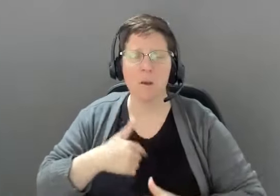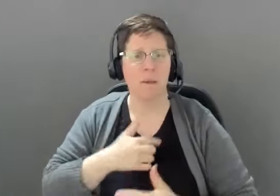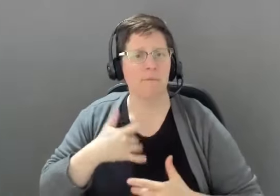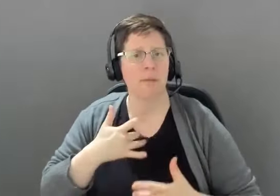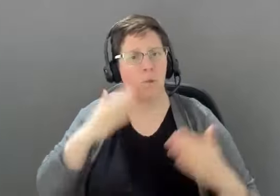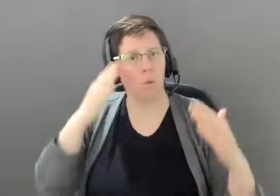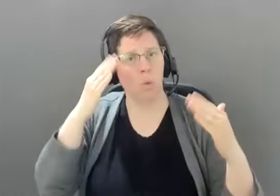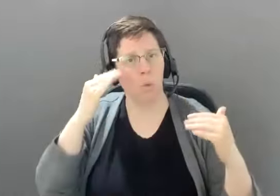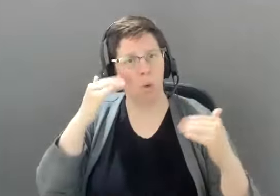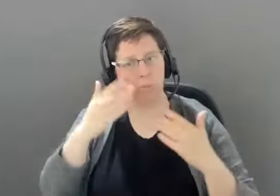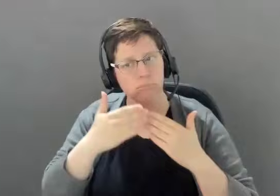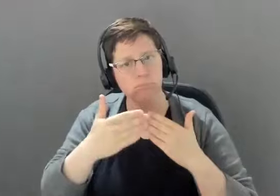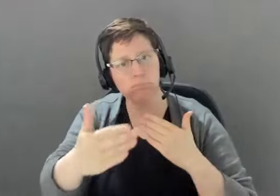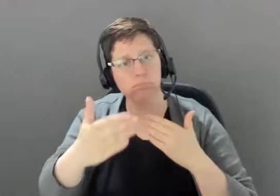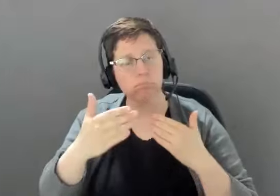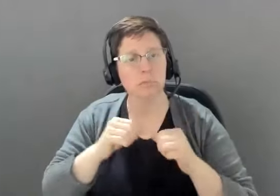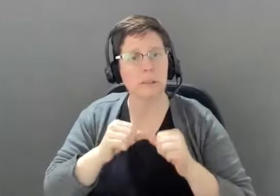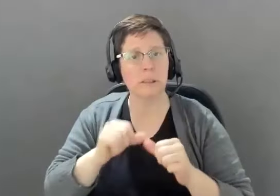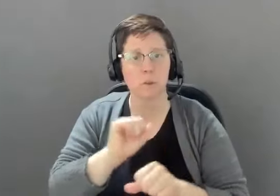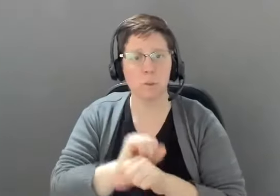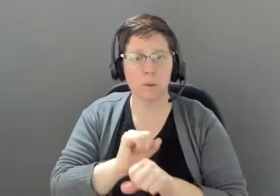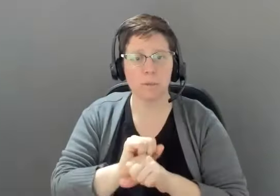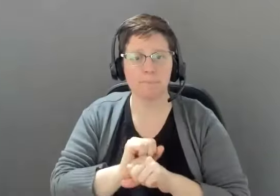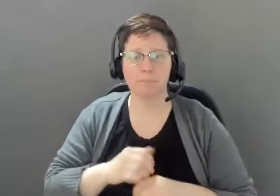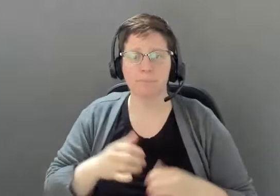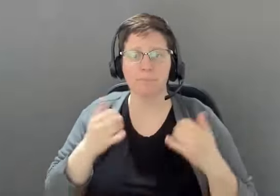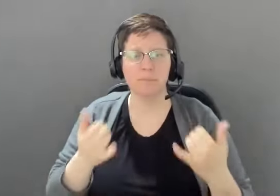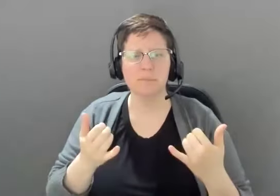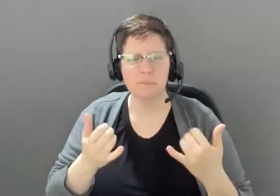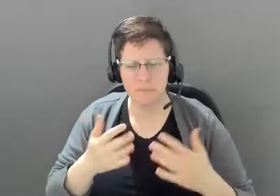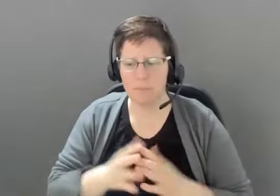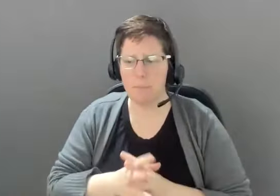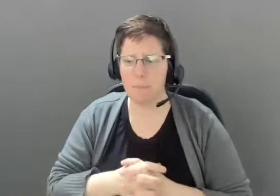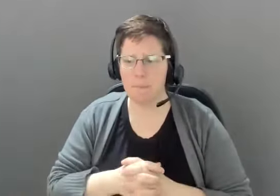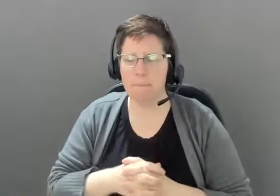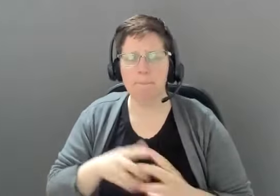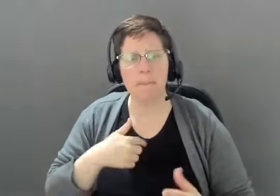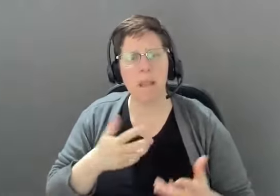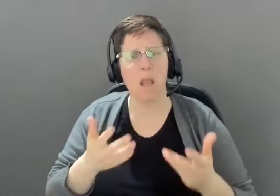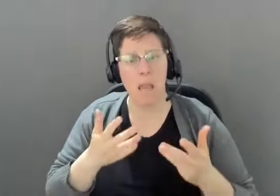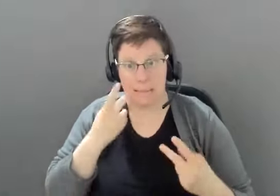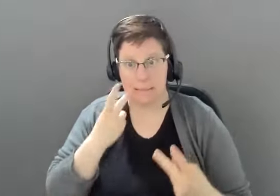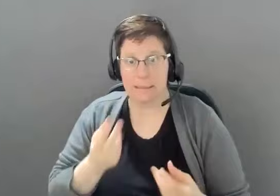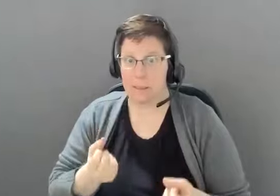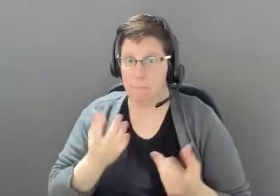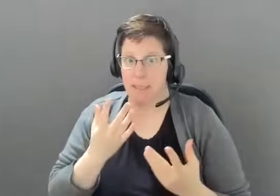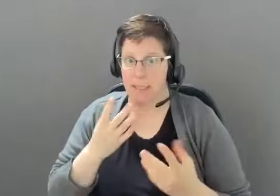of the continuing work. Now I want to go to the many questions that were posed by